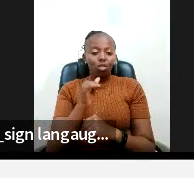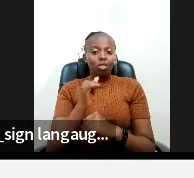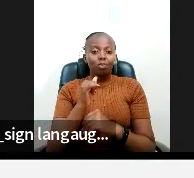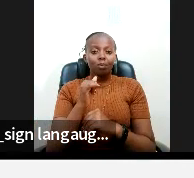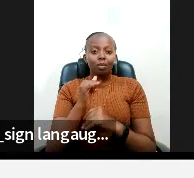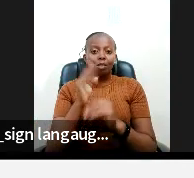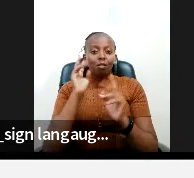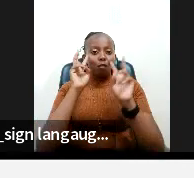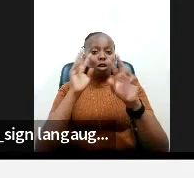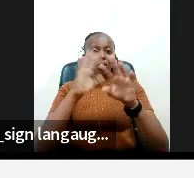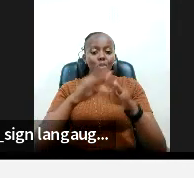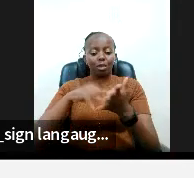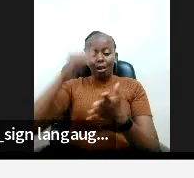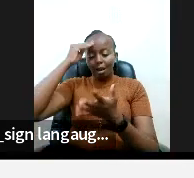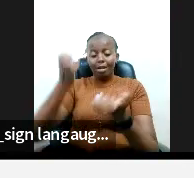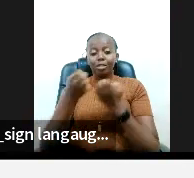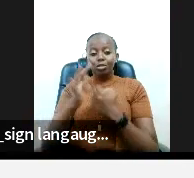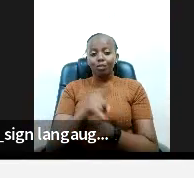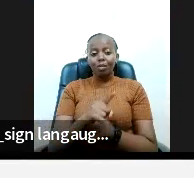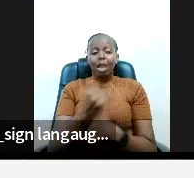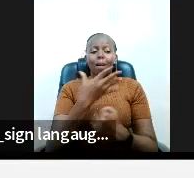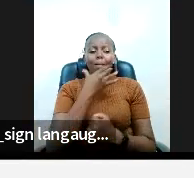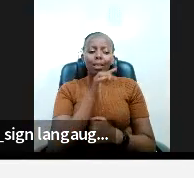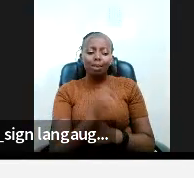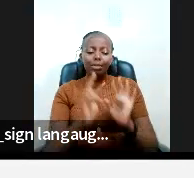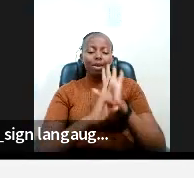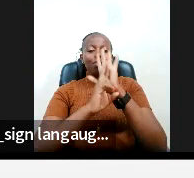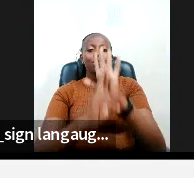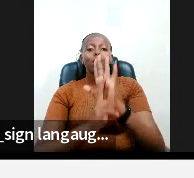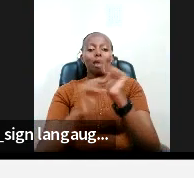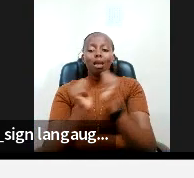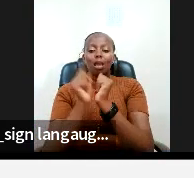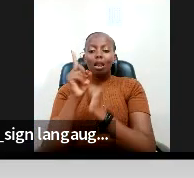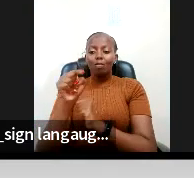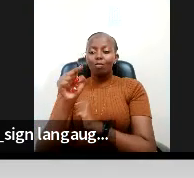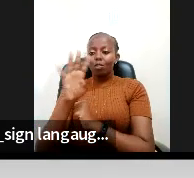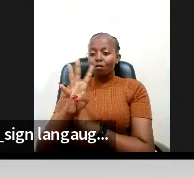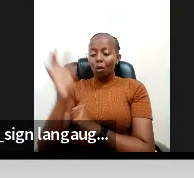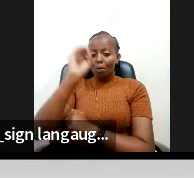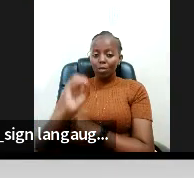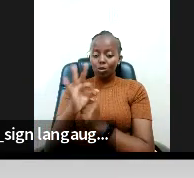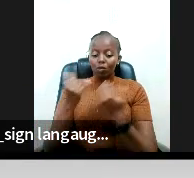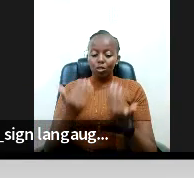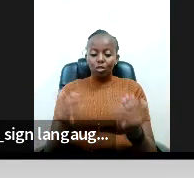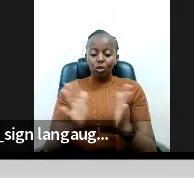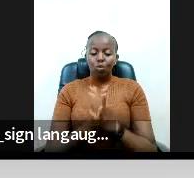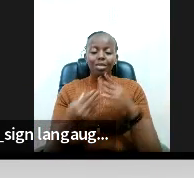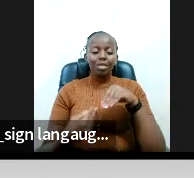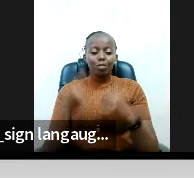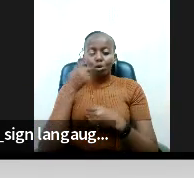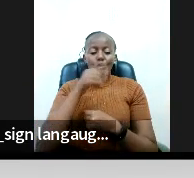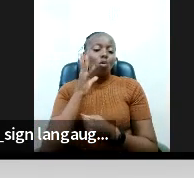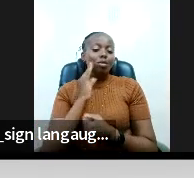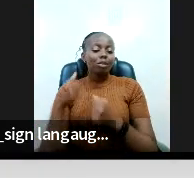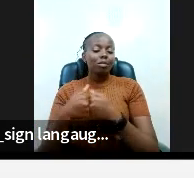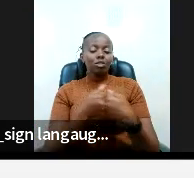needs. Janja represents 11.4% of children with disabilities who often experience challenges